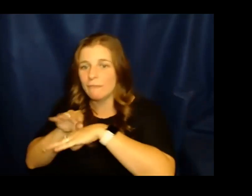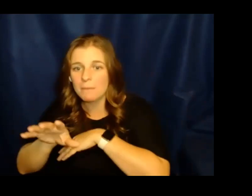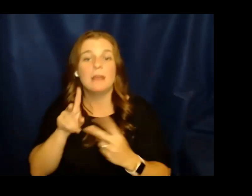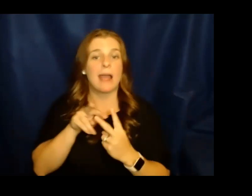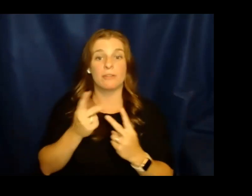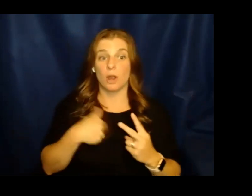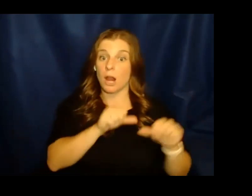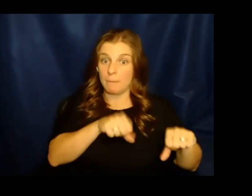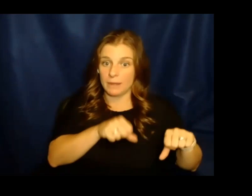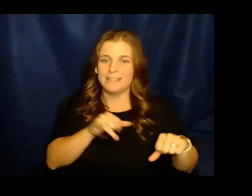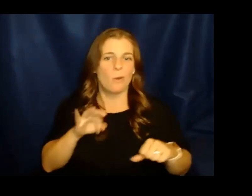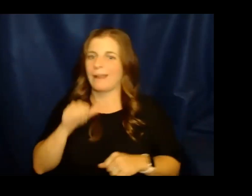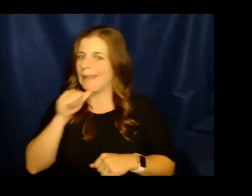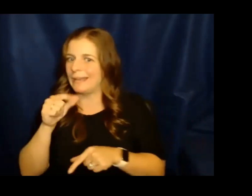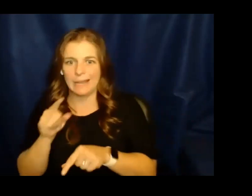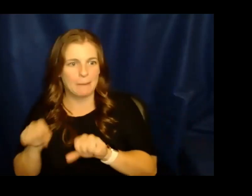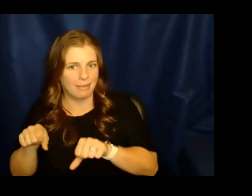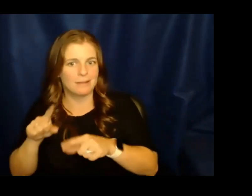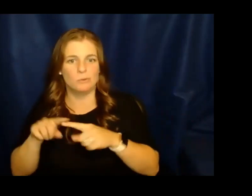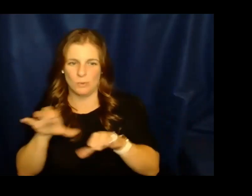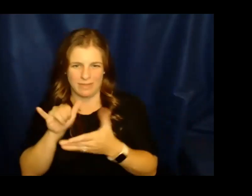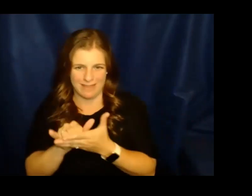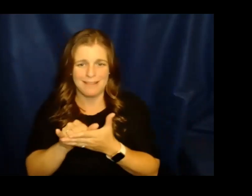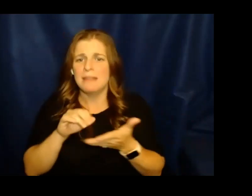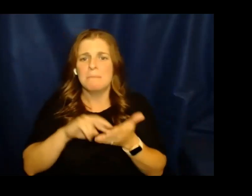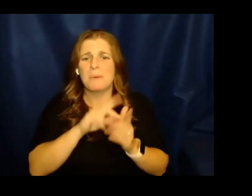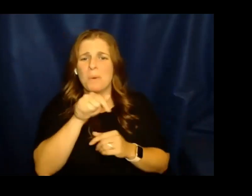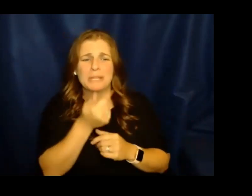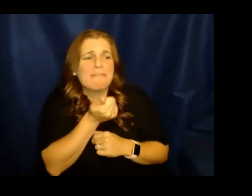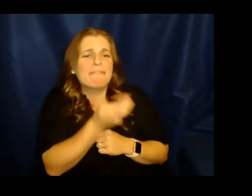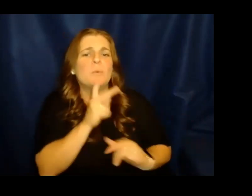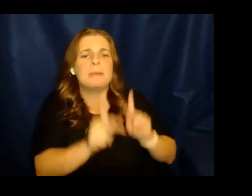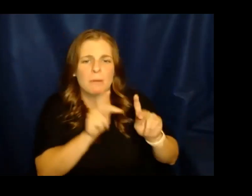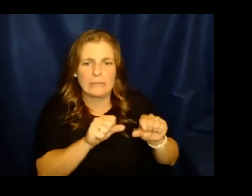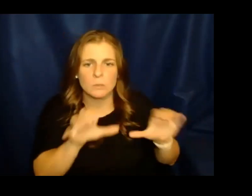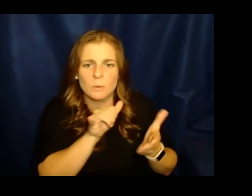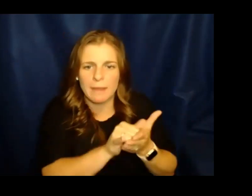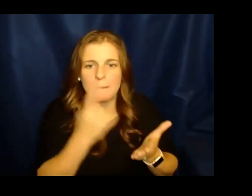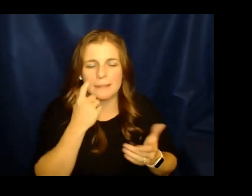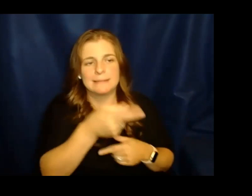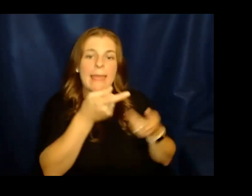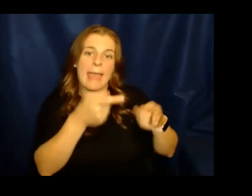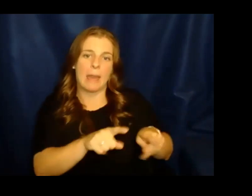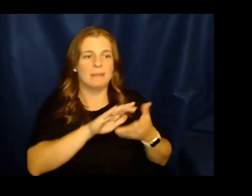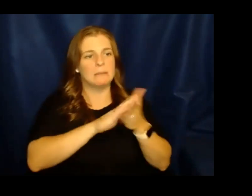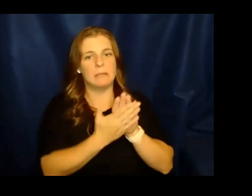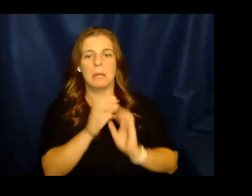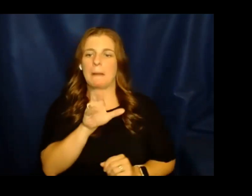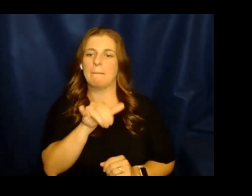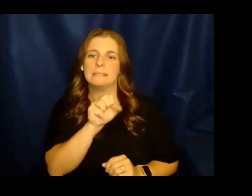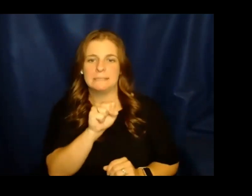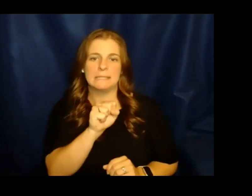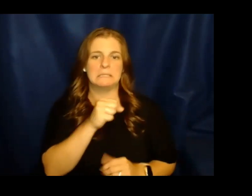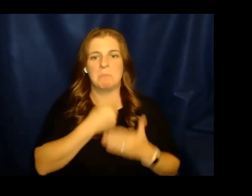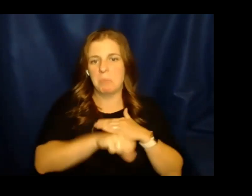have the kind of credibility that only a select few can possess because they happen to be born cis, white, able-bodied men who